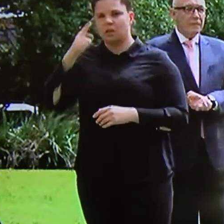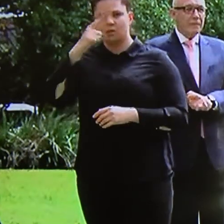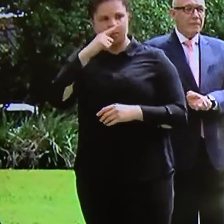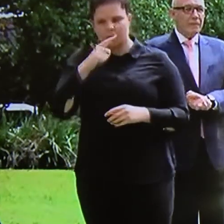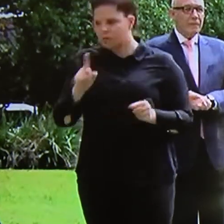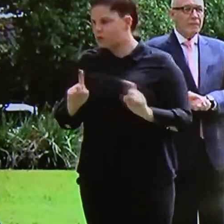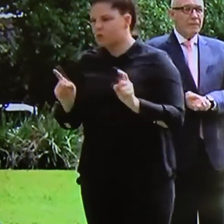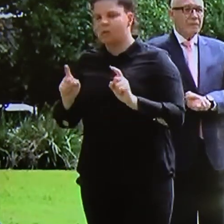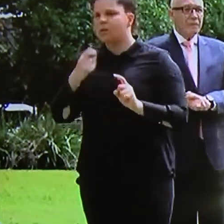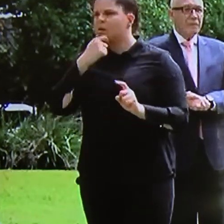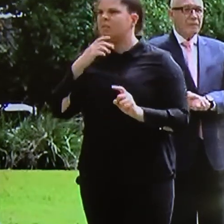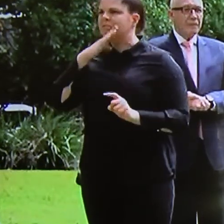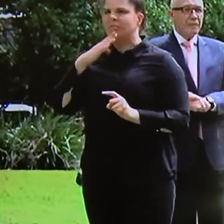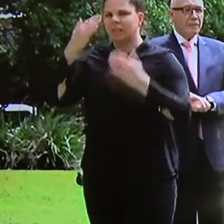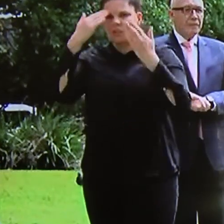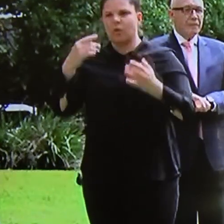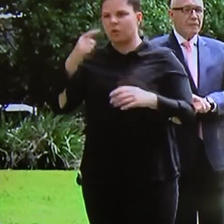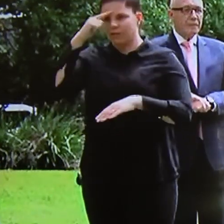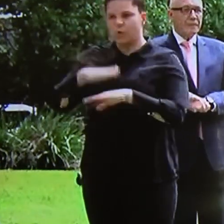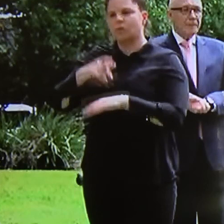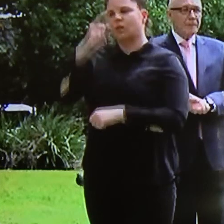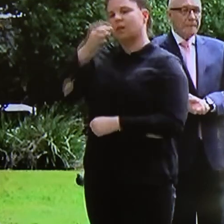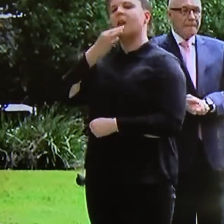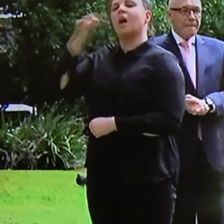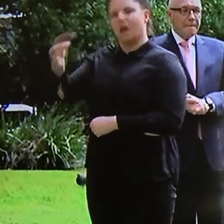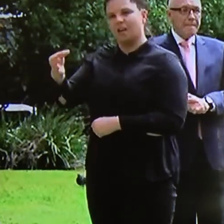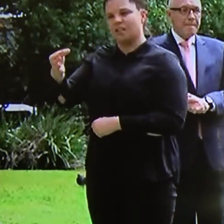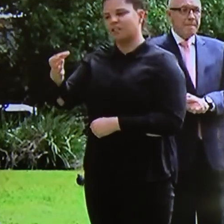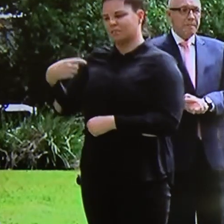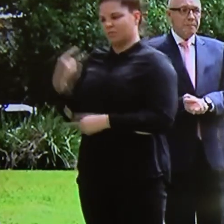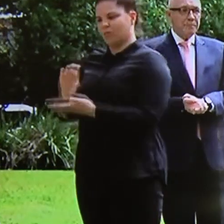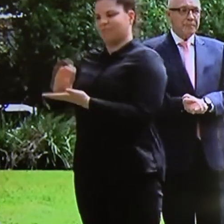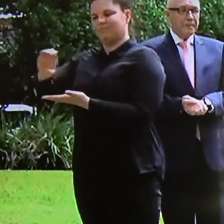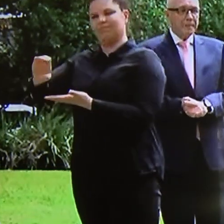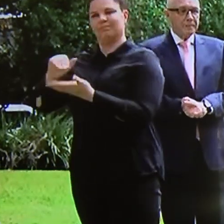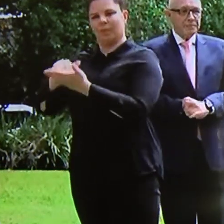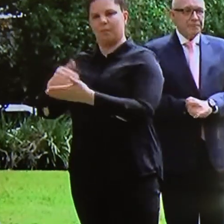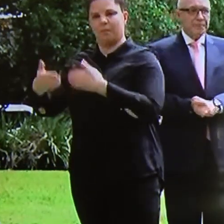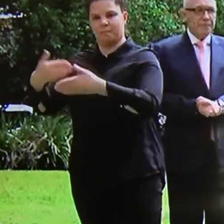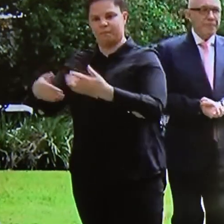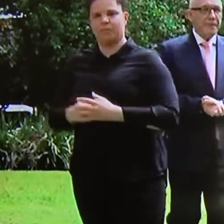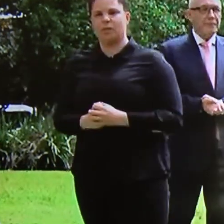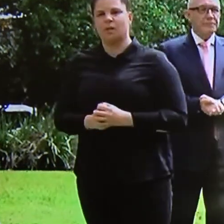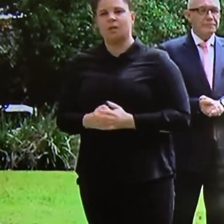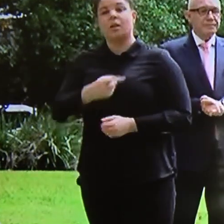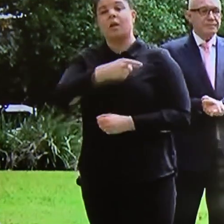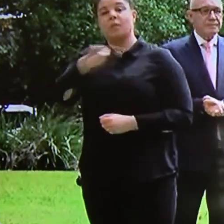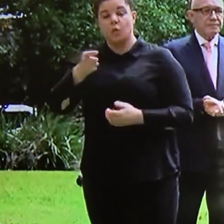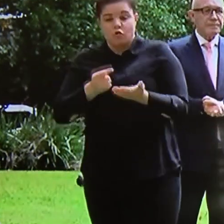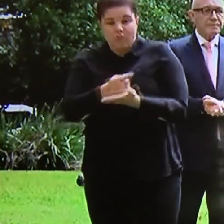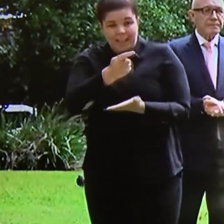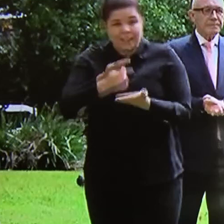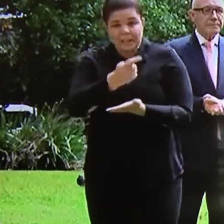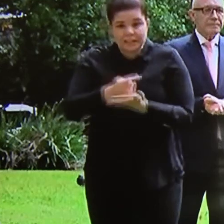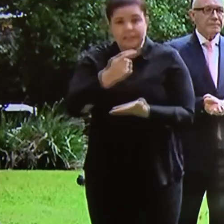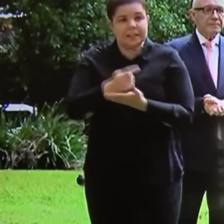Q&As to provide them with information they need. What we want to do is let tenants know that they are supported, but also for